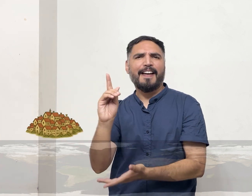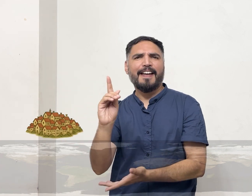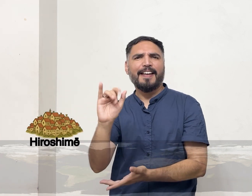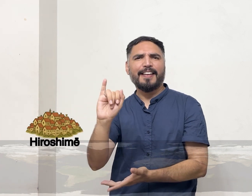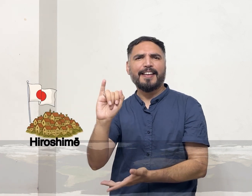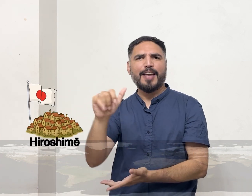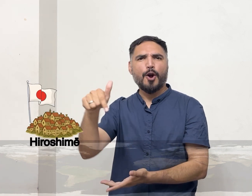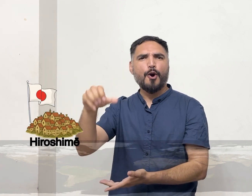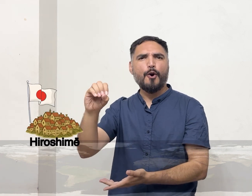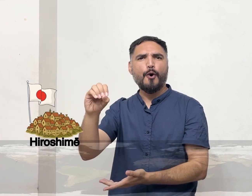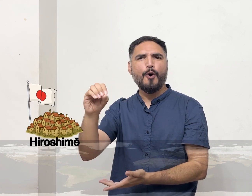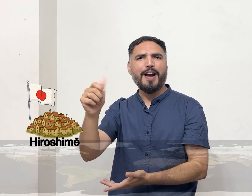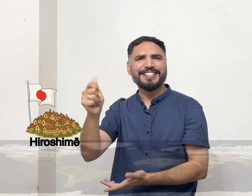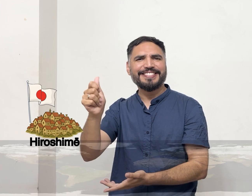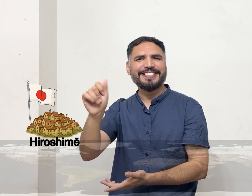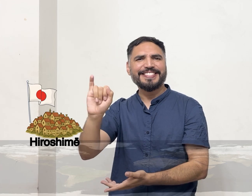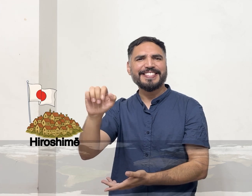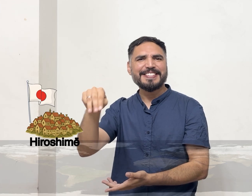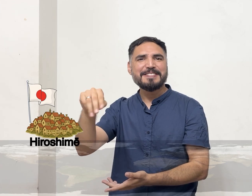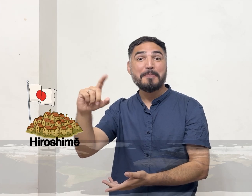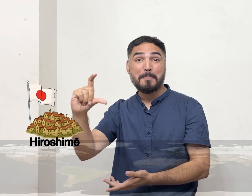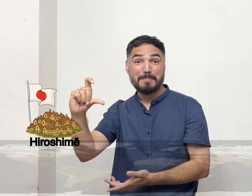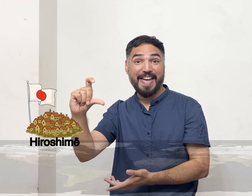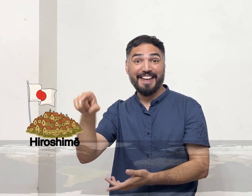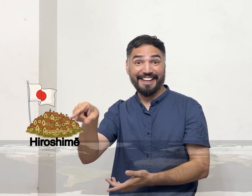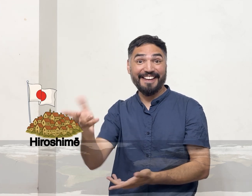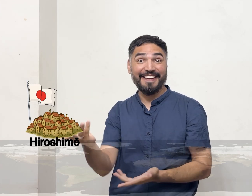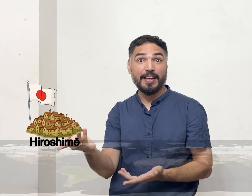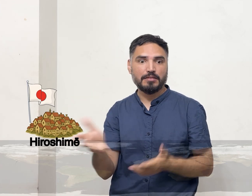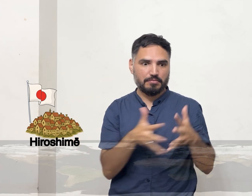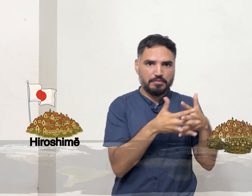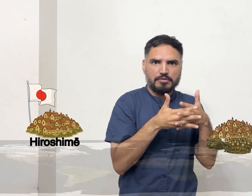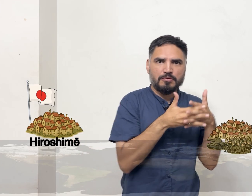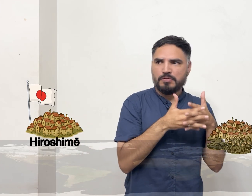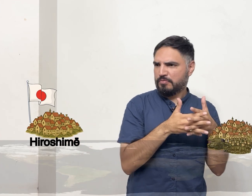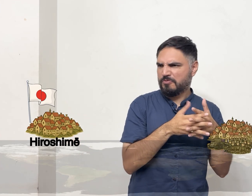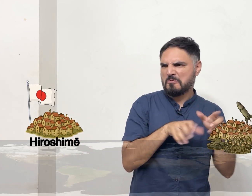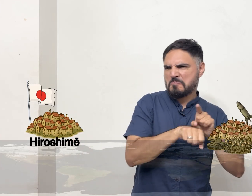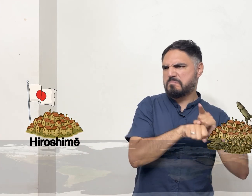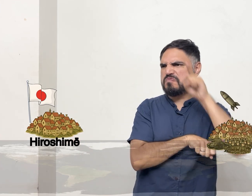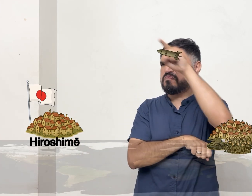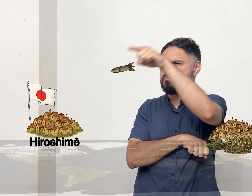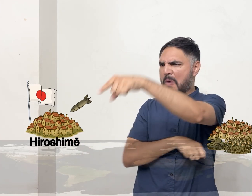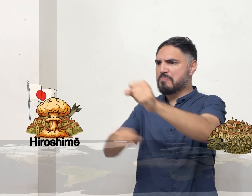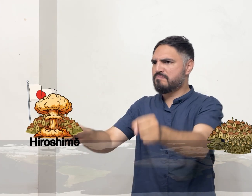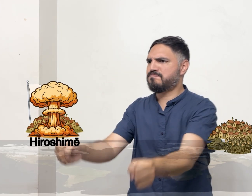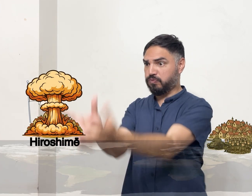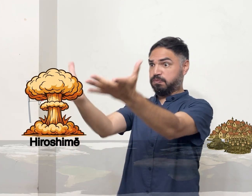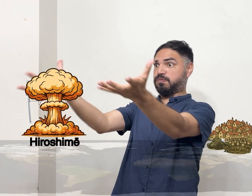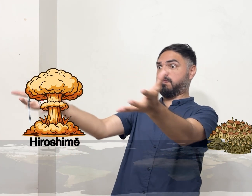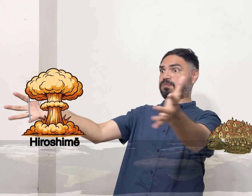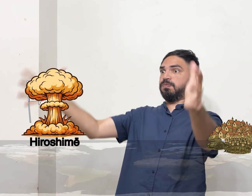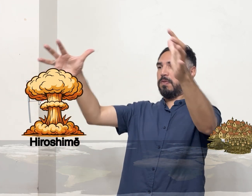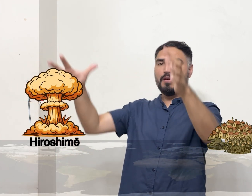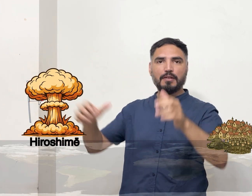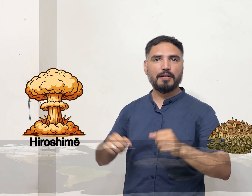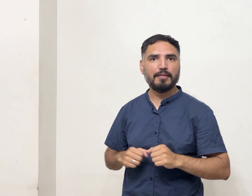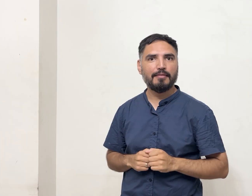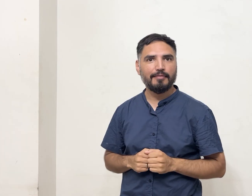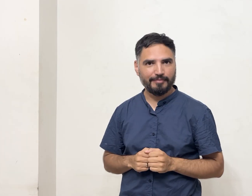And in a place called Hiroshima, the United States dropped an atomic bomb. Did